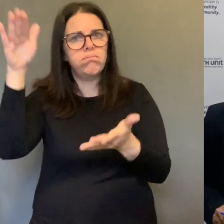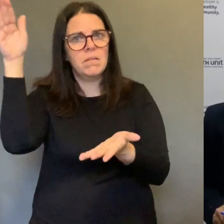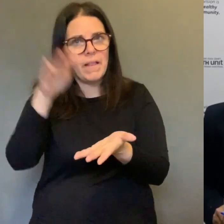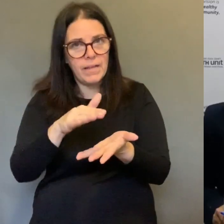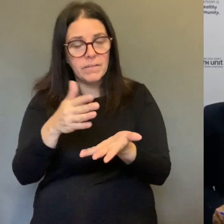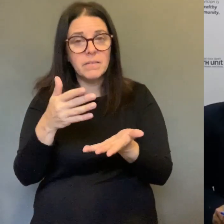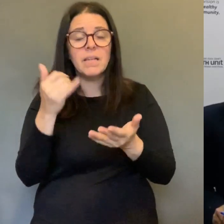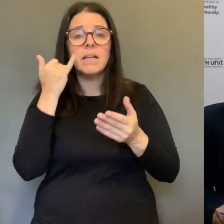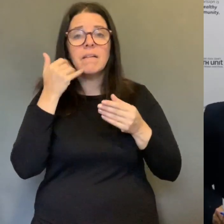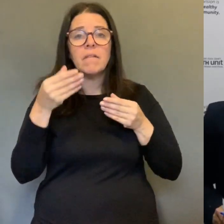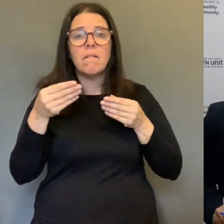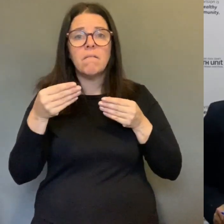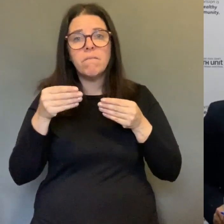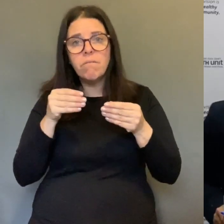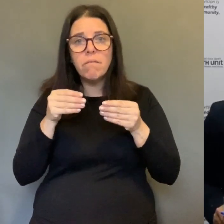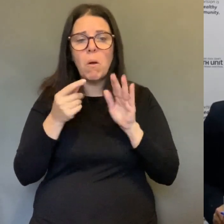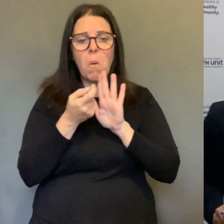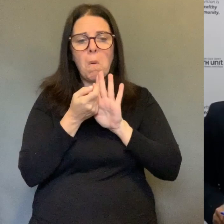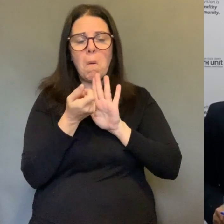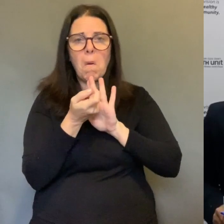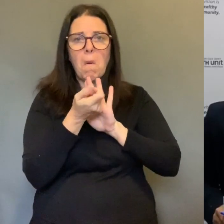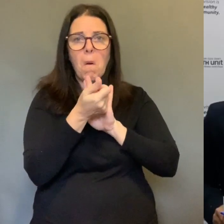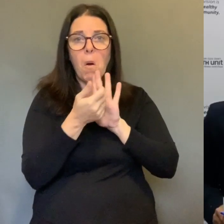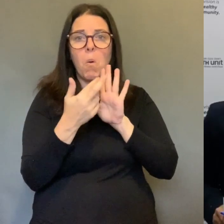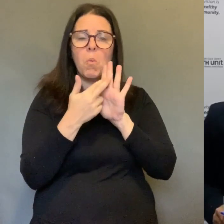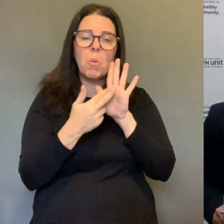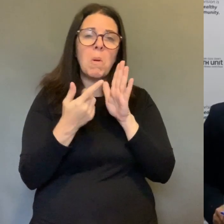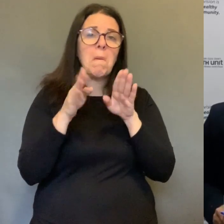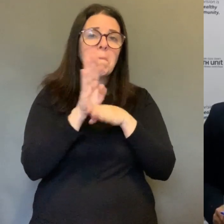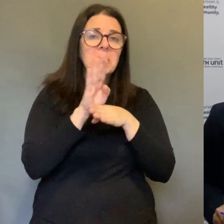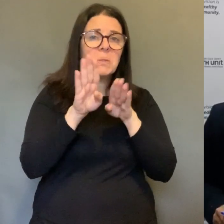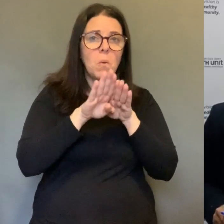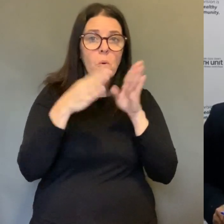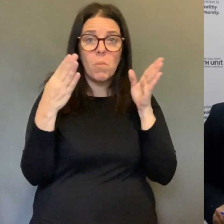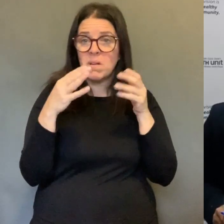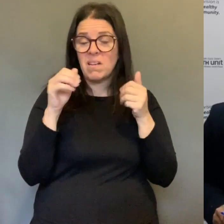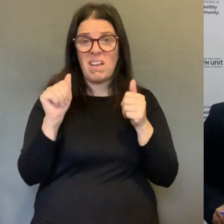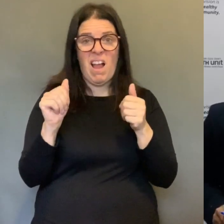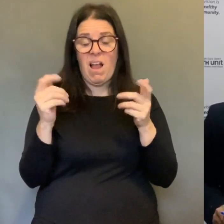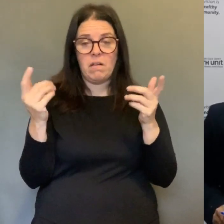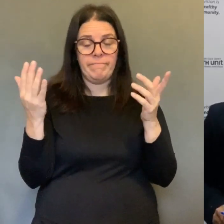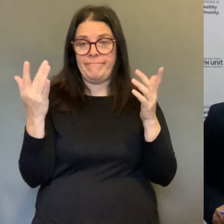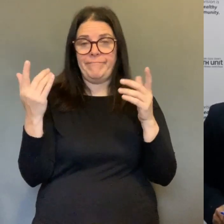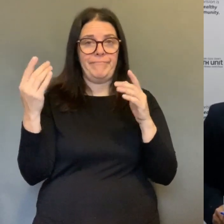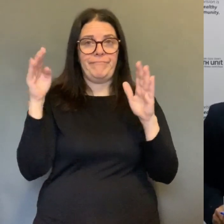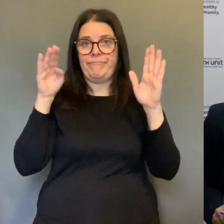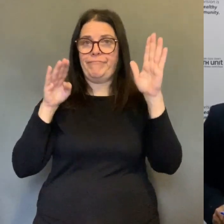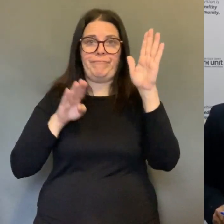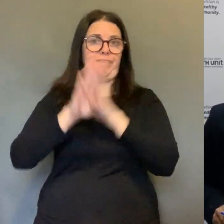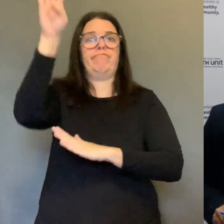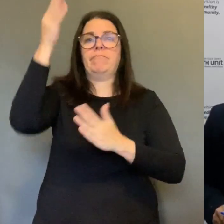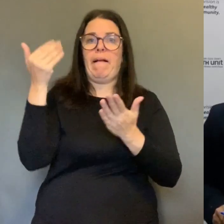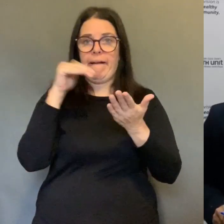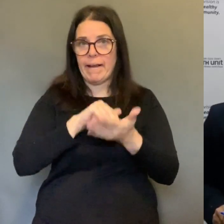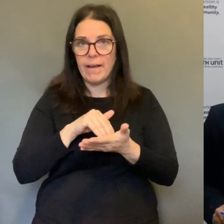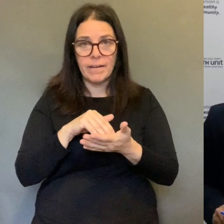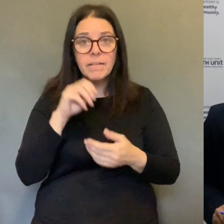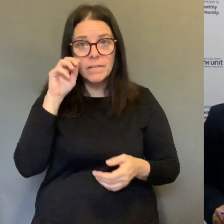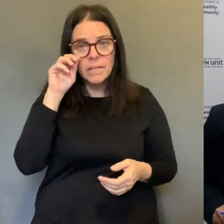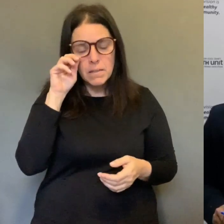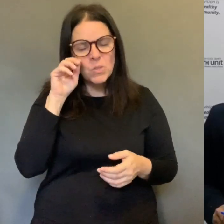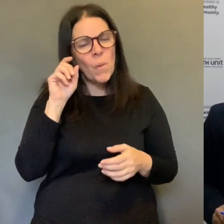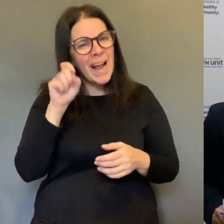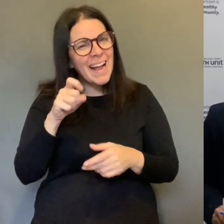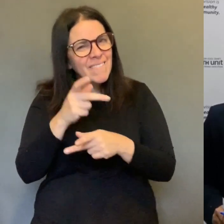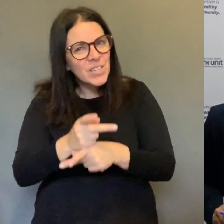are none in our community and we are not seeing anyone, or at a level where we can say that, yes, it is manageable. People are